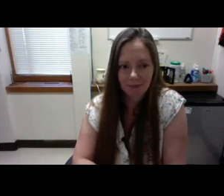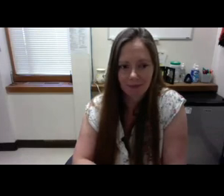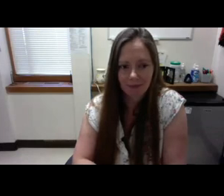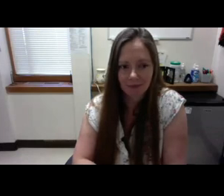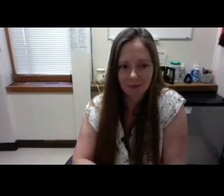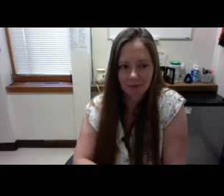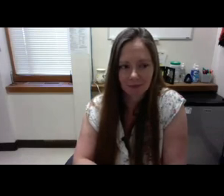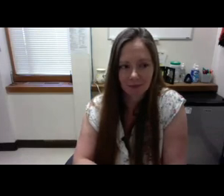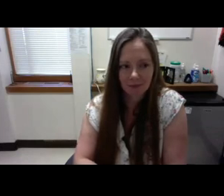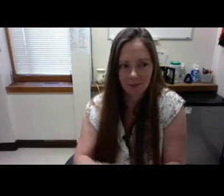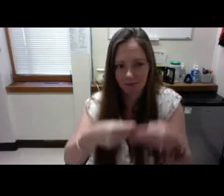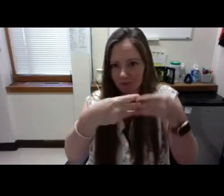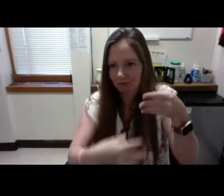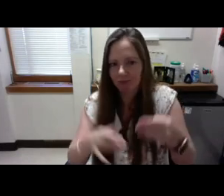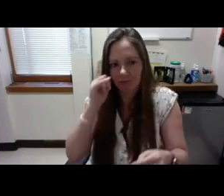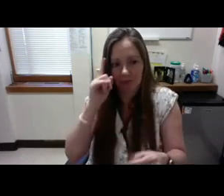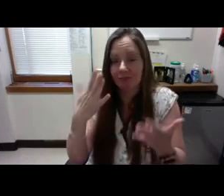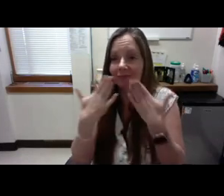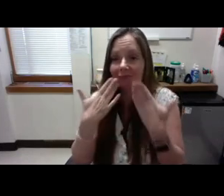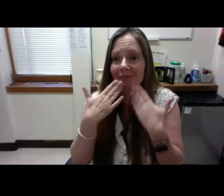We'll send that out to you.